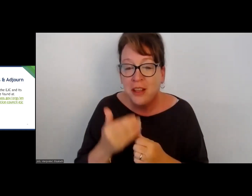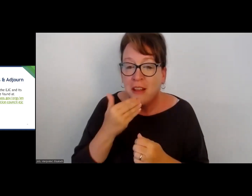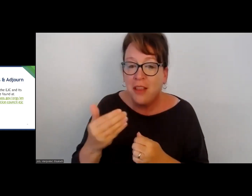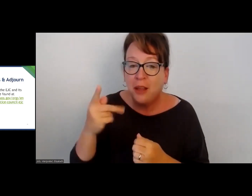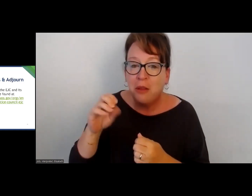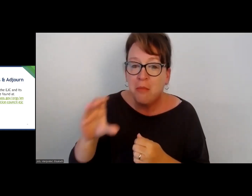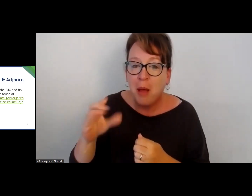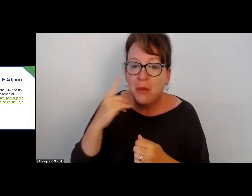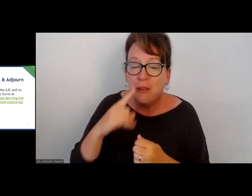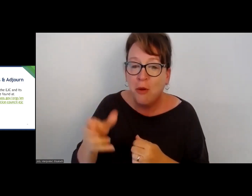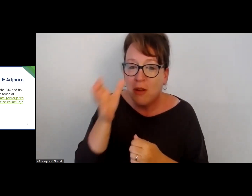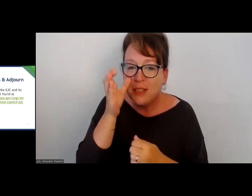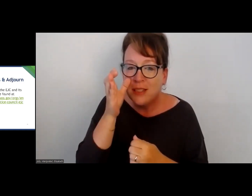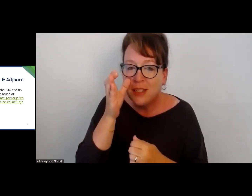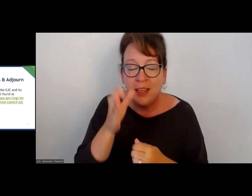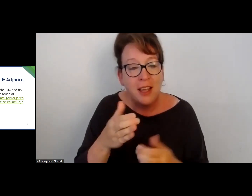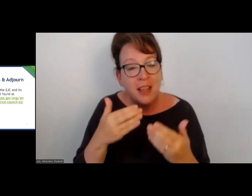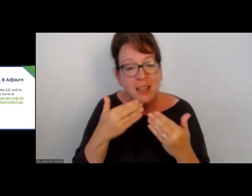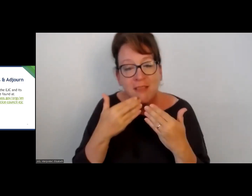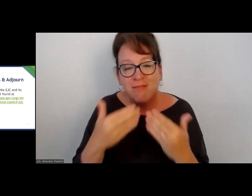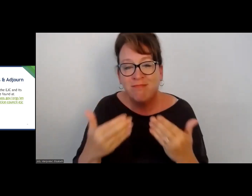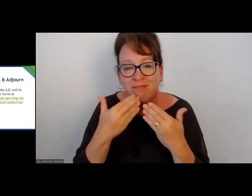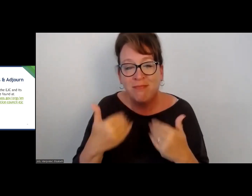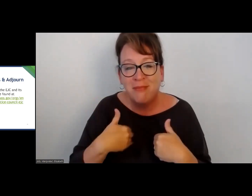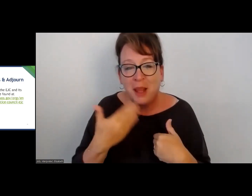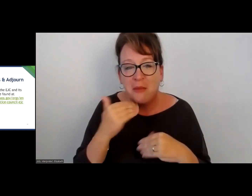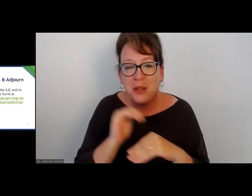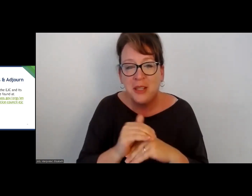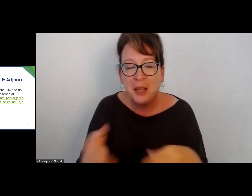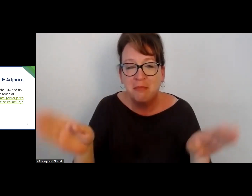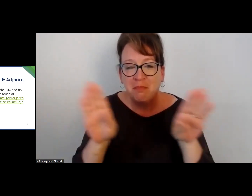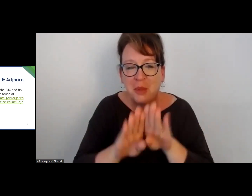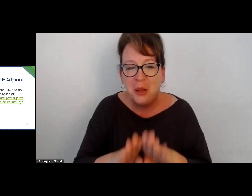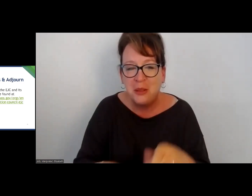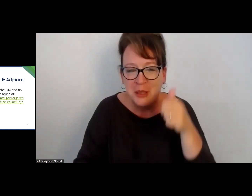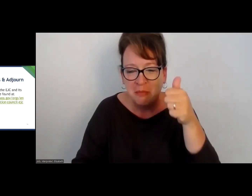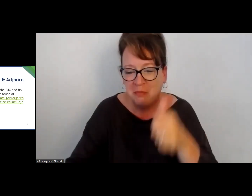for tuning in and for listening. And we are adjourned. Thank you.